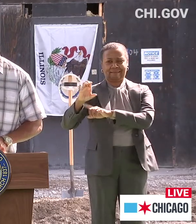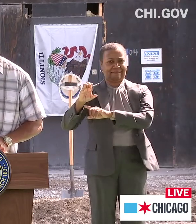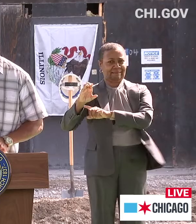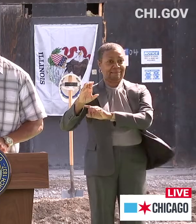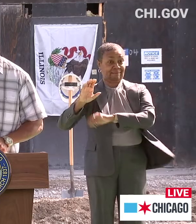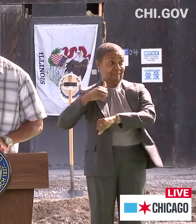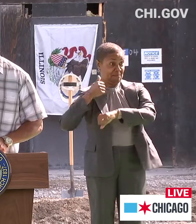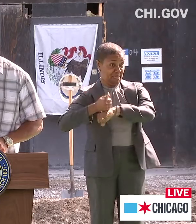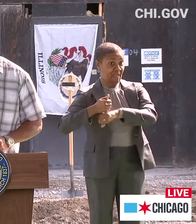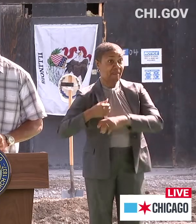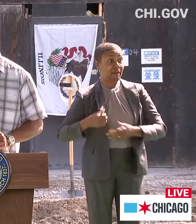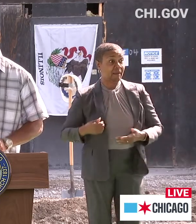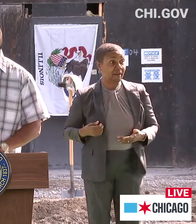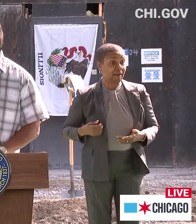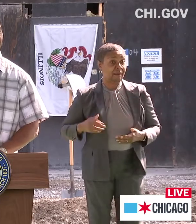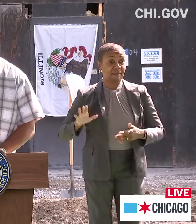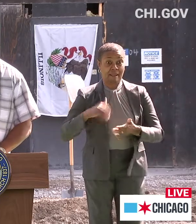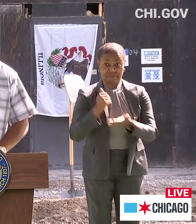amen,